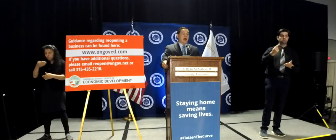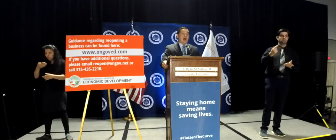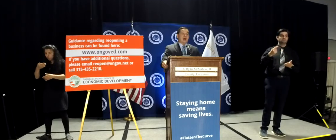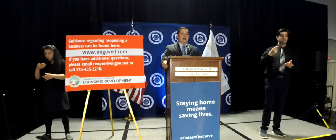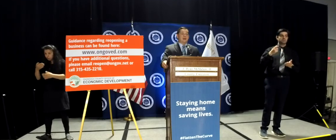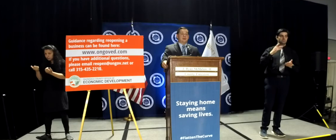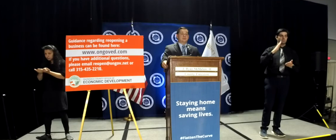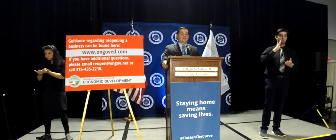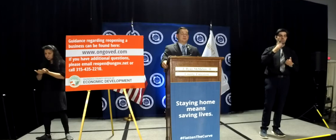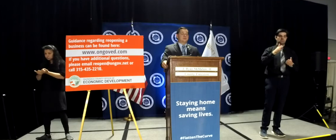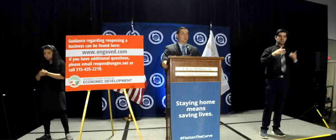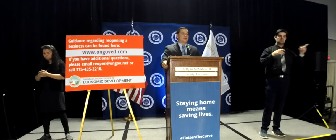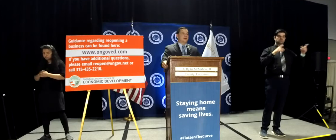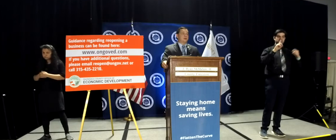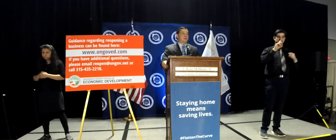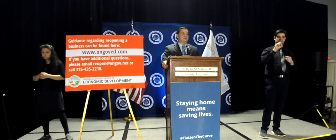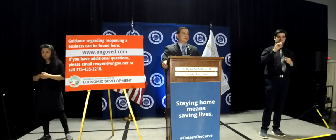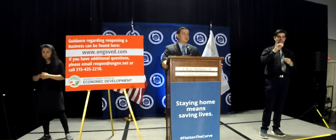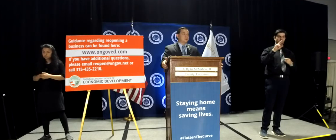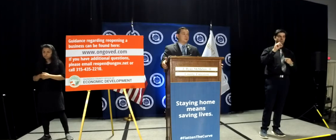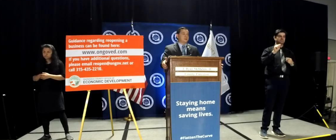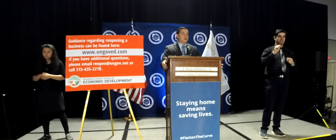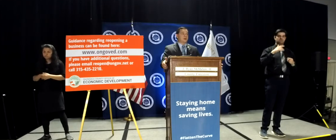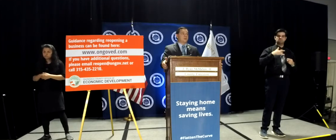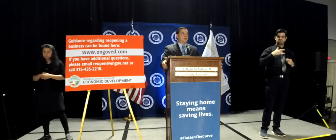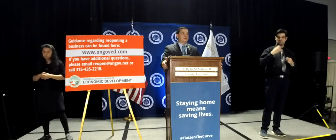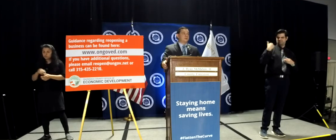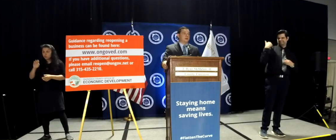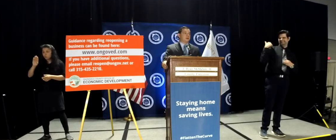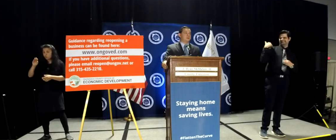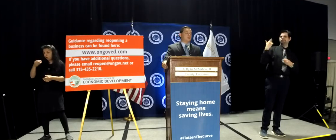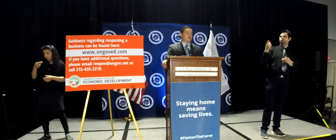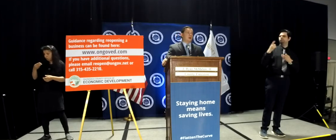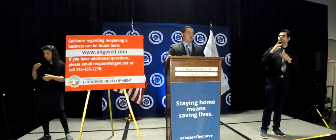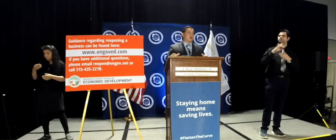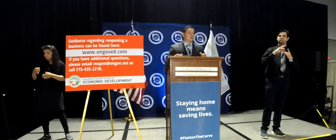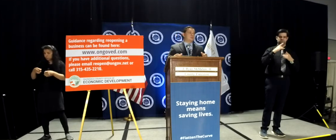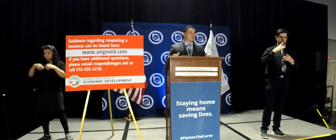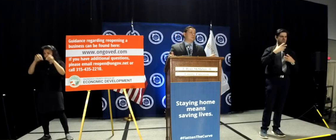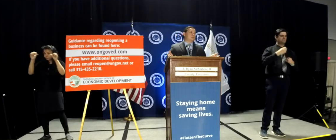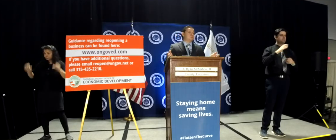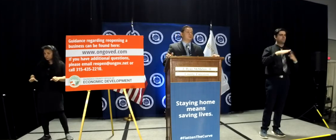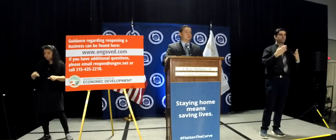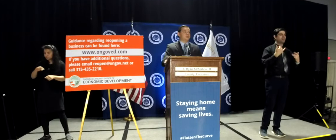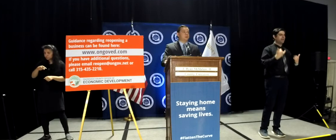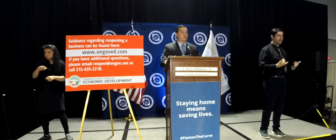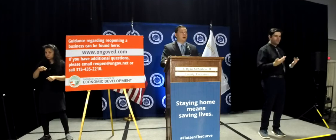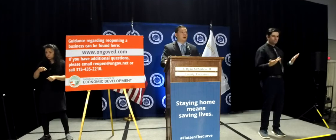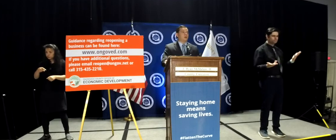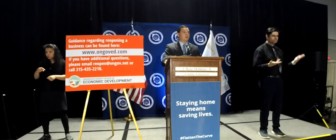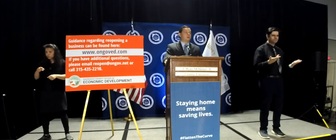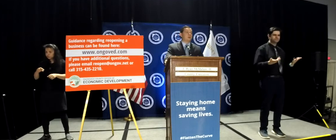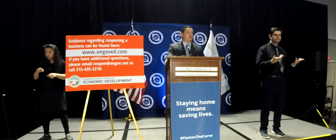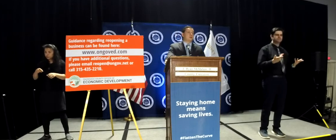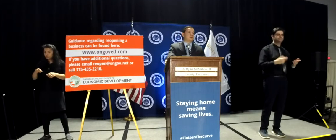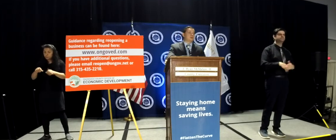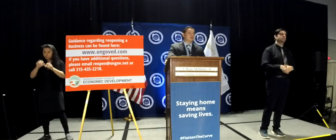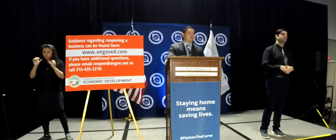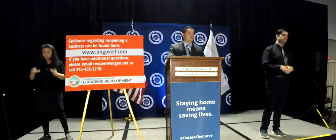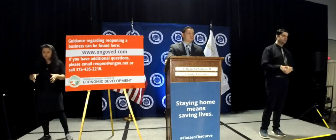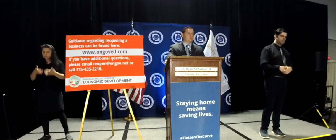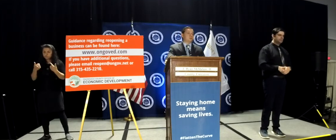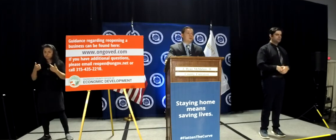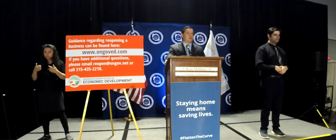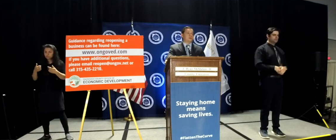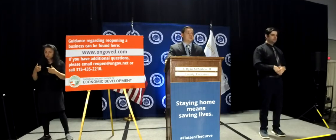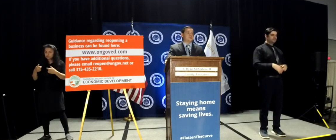that? It's a retail, these are retail companies that are in, a mall.